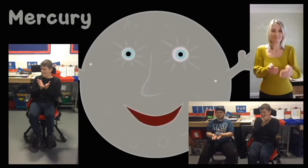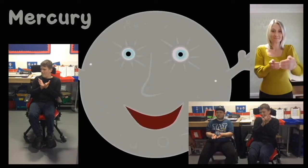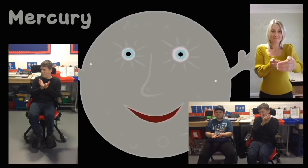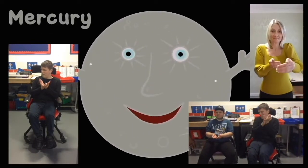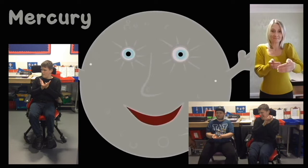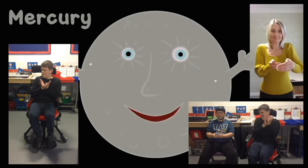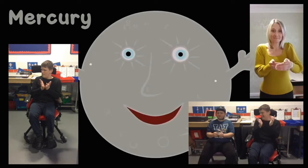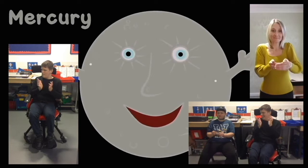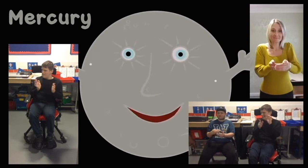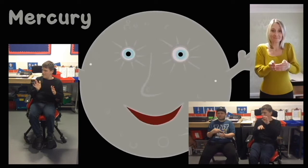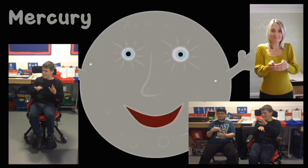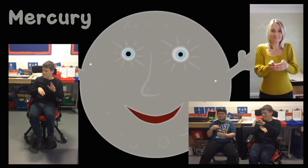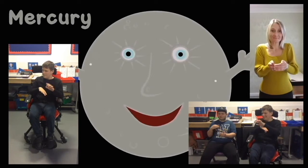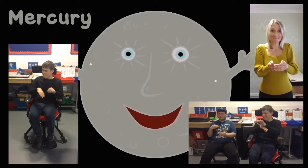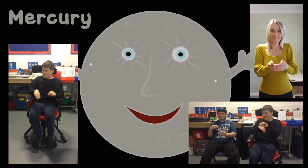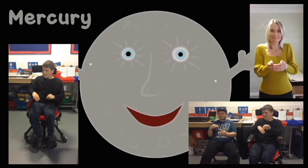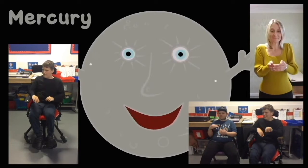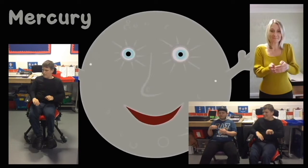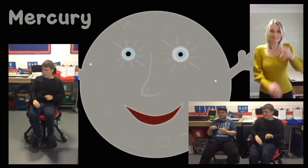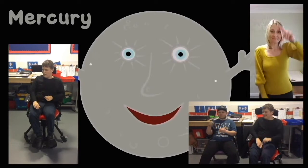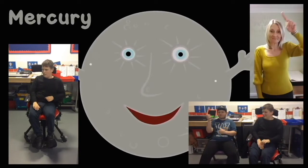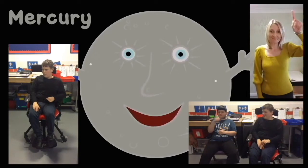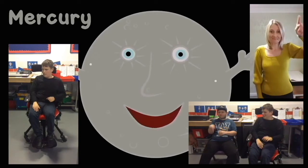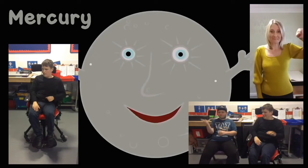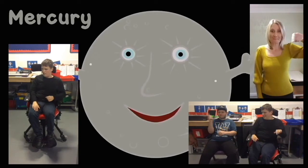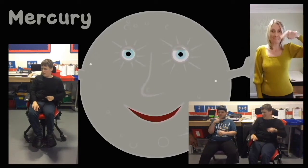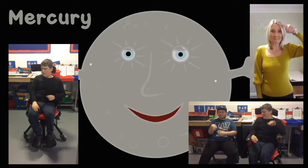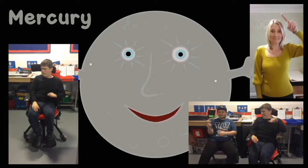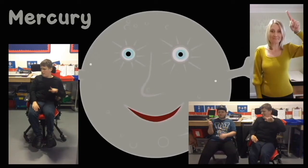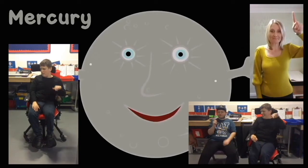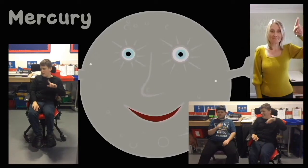I'm the closest planet to the sun.